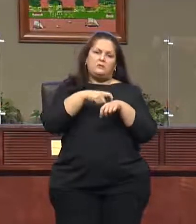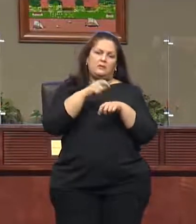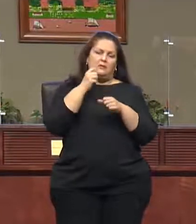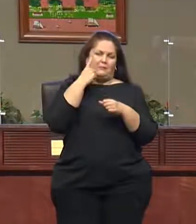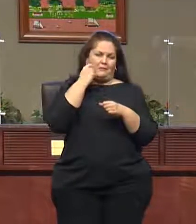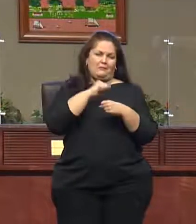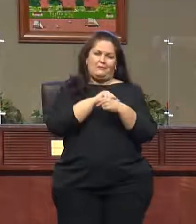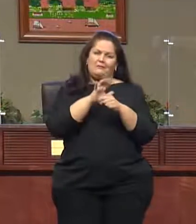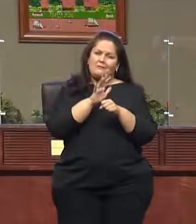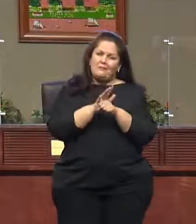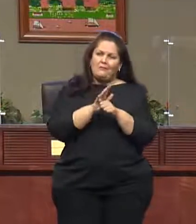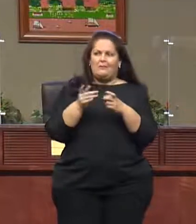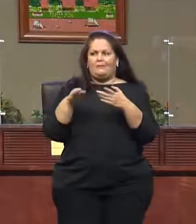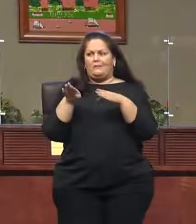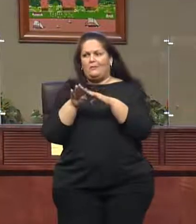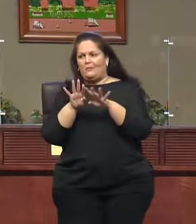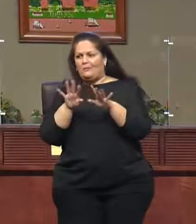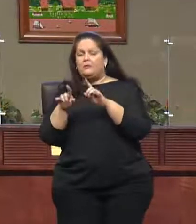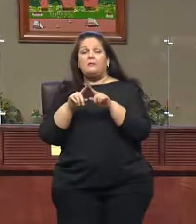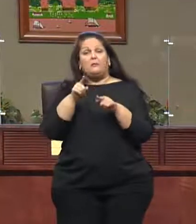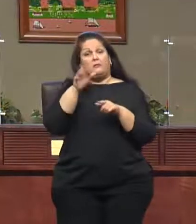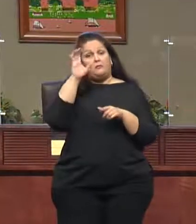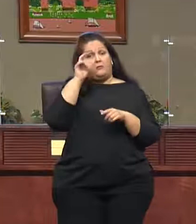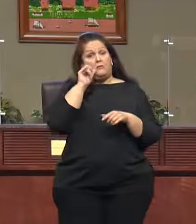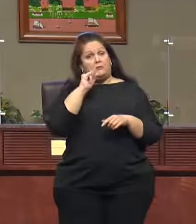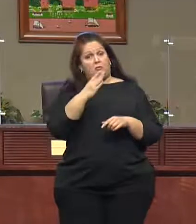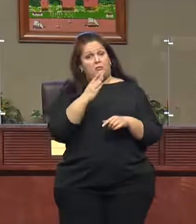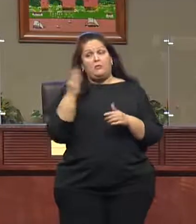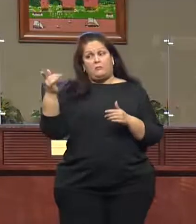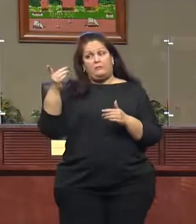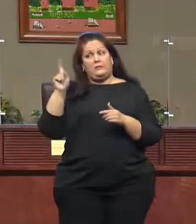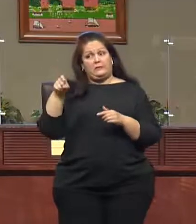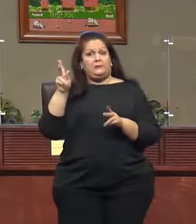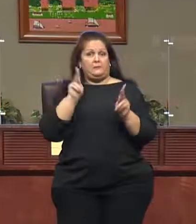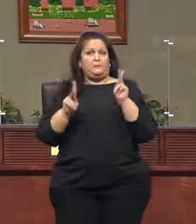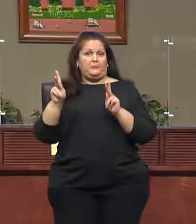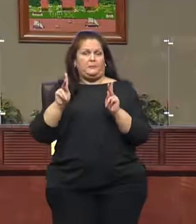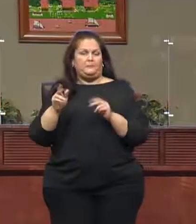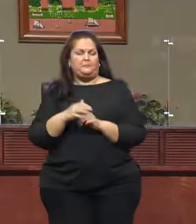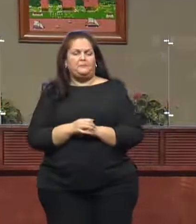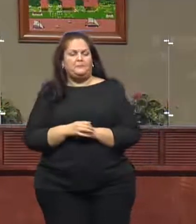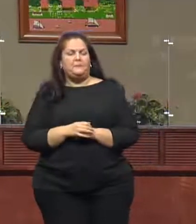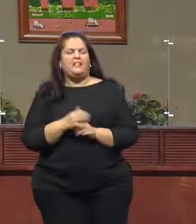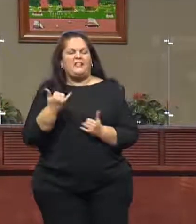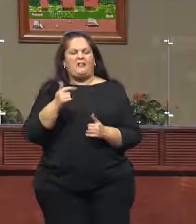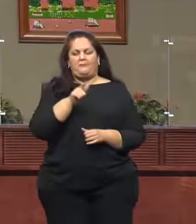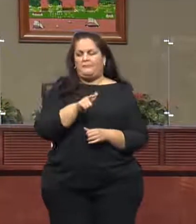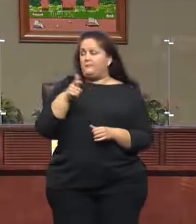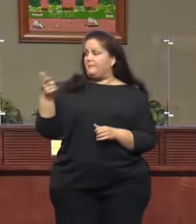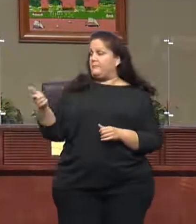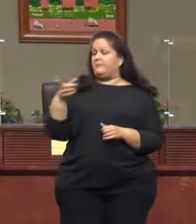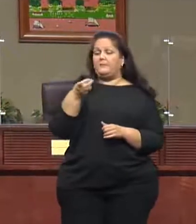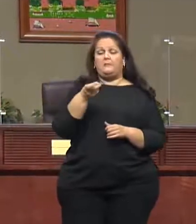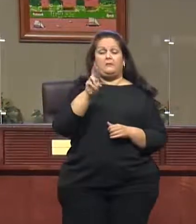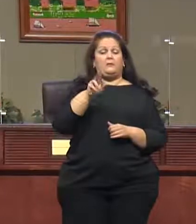pandemic, but if you're looking for a job, they're looking for people to hire. So with that, I'm going to turn it over to Dr. Pino. Thank you,